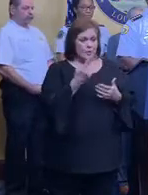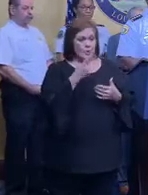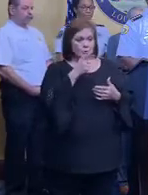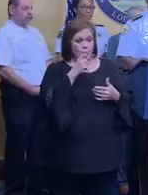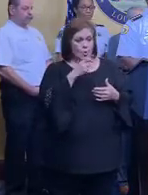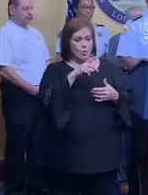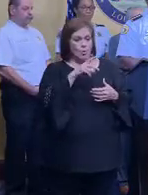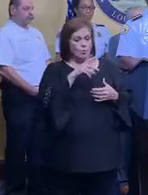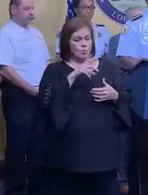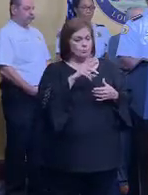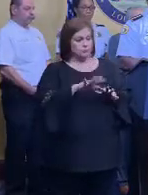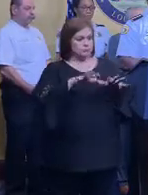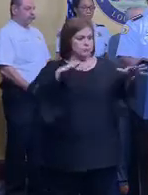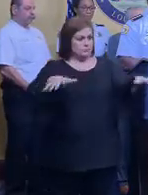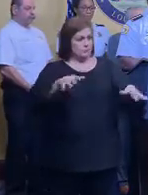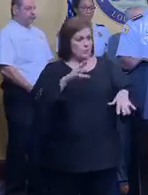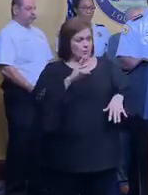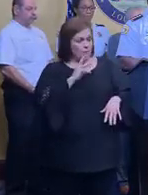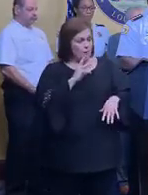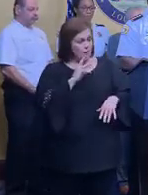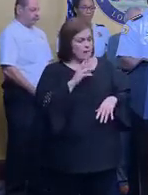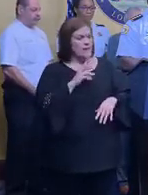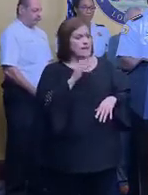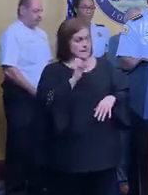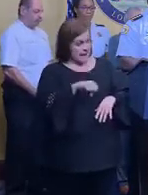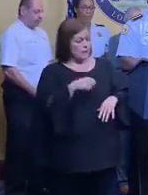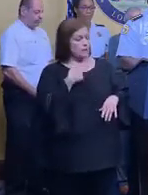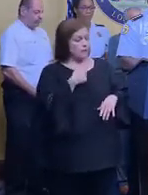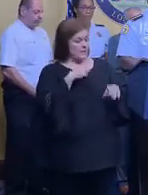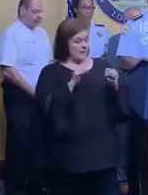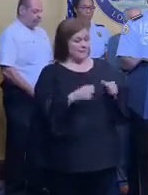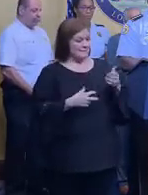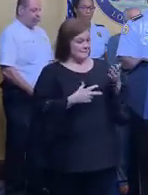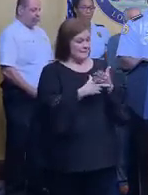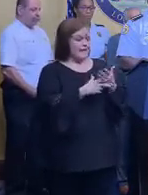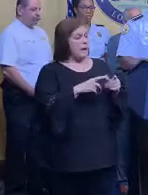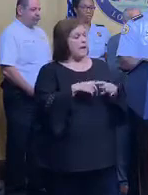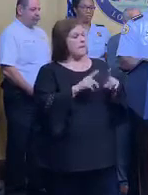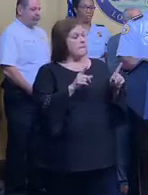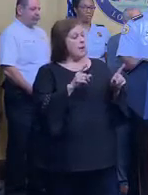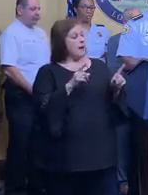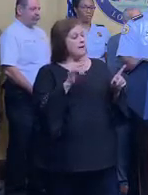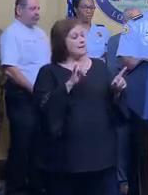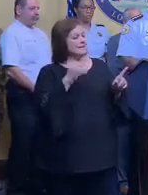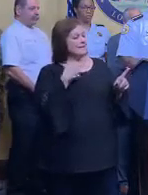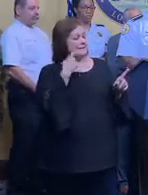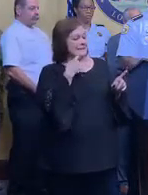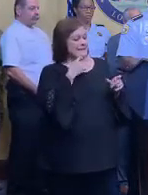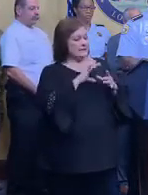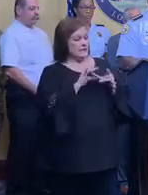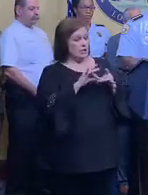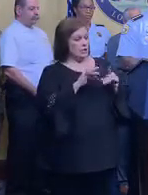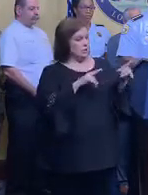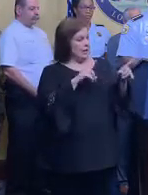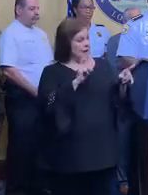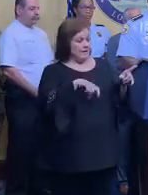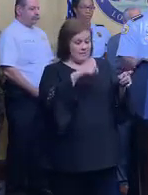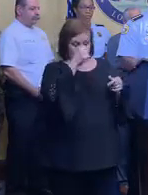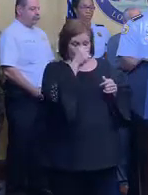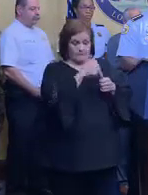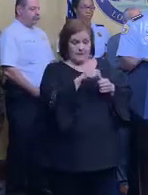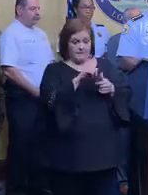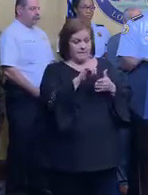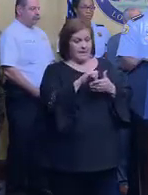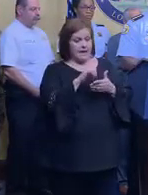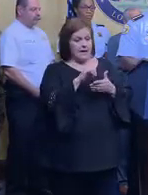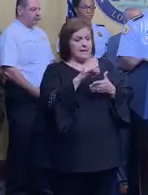how do you police something like that? Absolutely, we can cite them, but the main thing that I mentioned earlier is you have to remember that